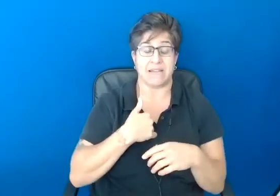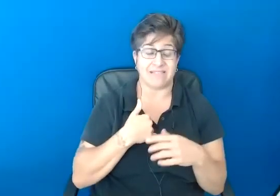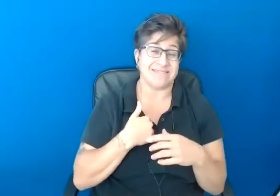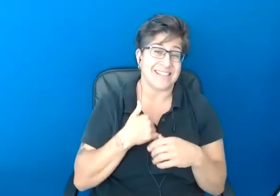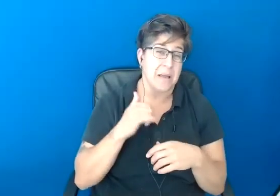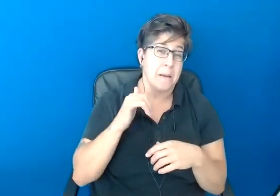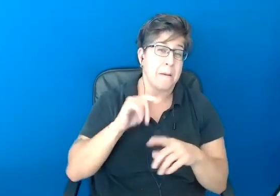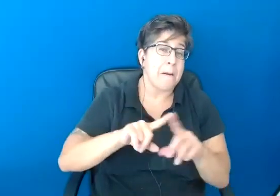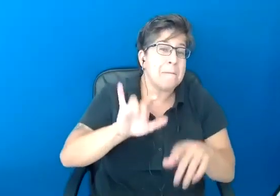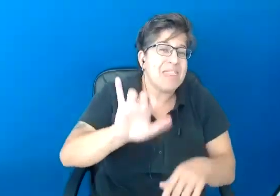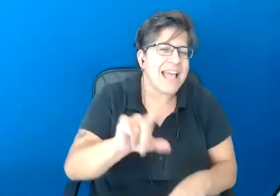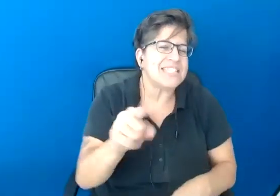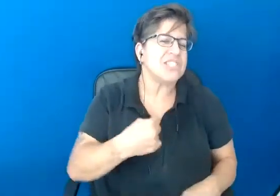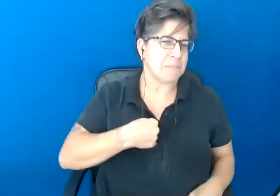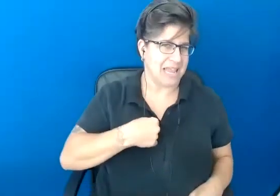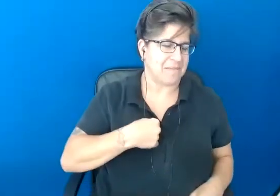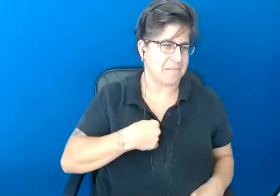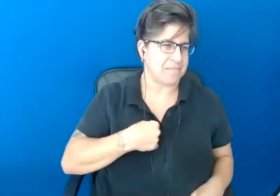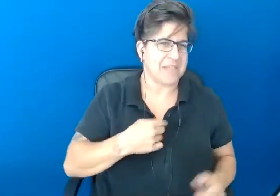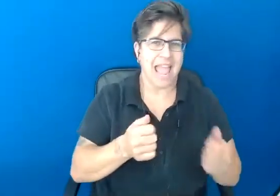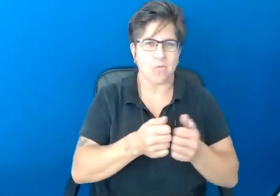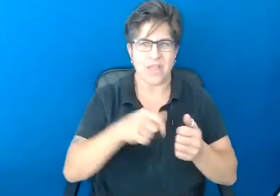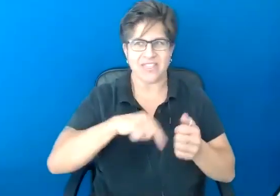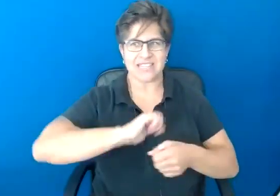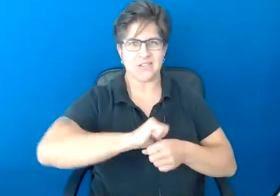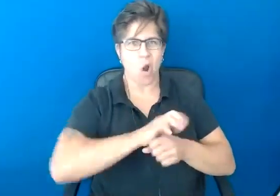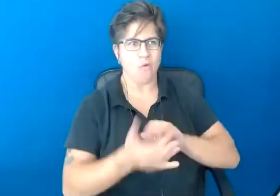and meditation time has taken on a whole new life because I'm not going anywhere.